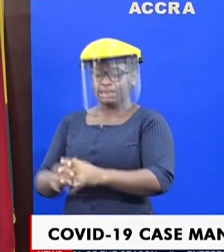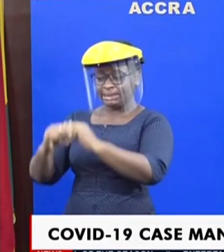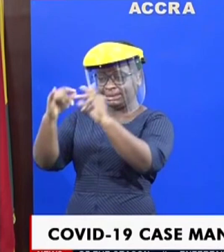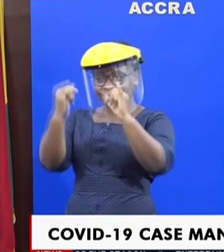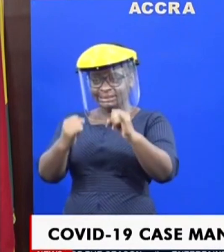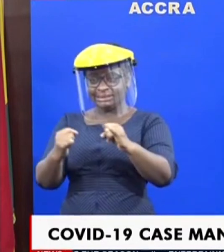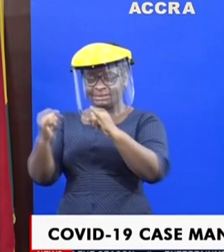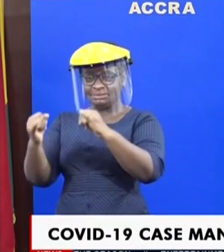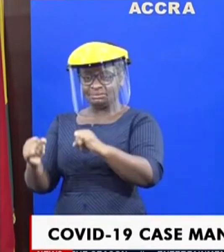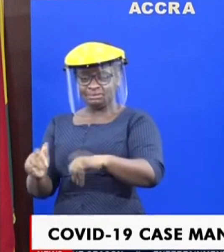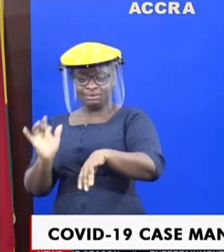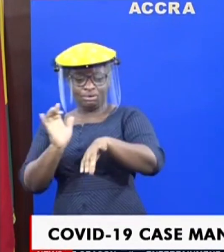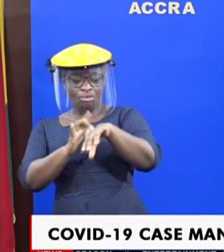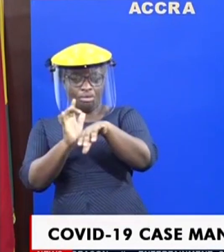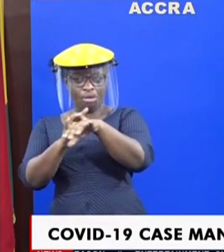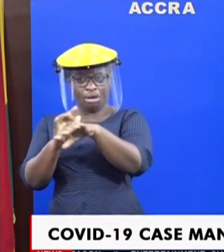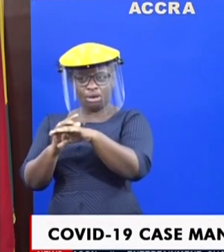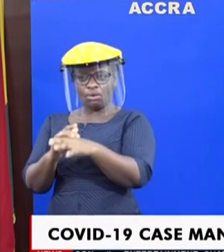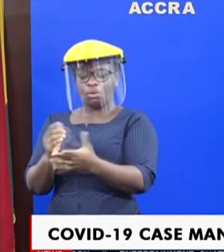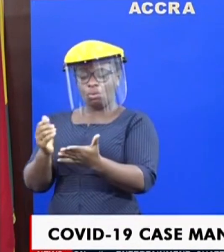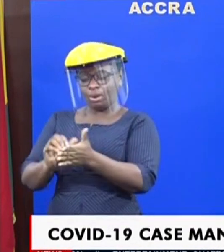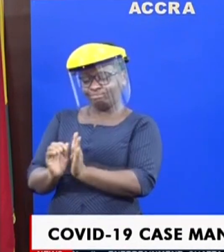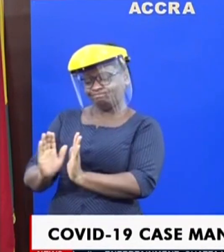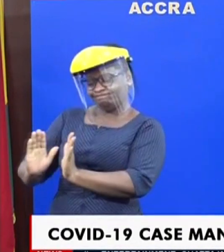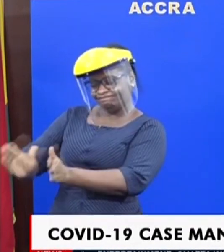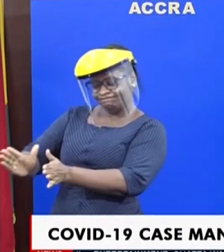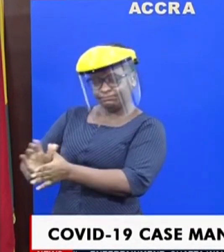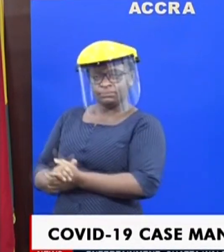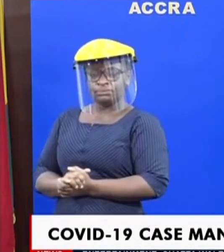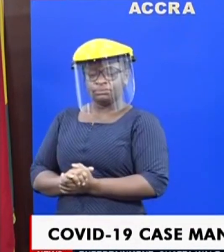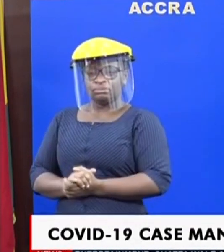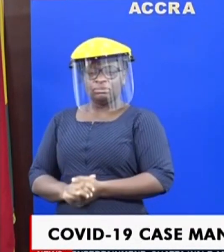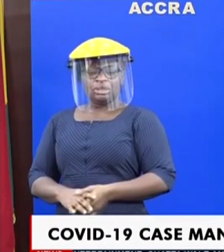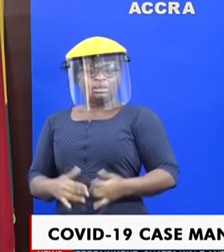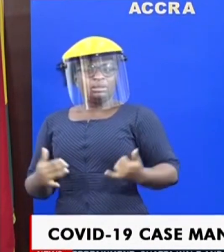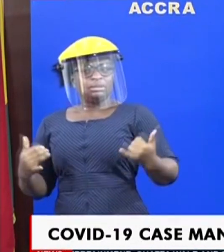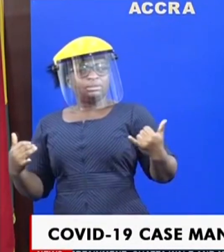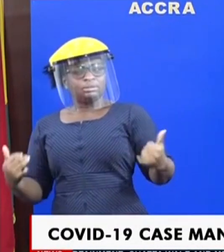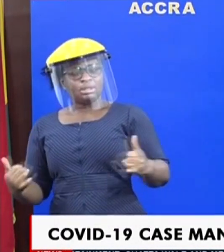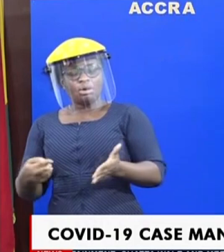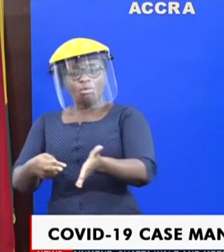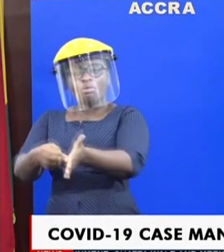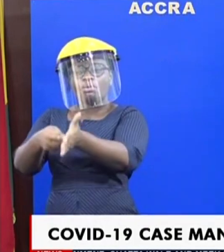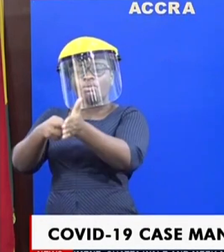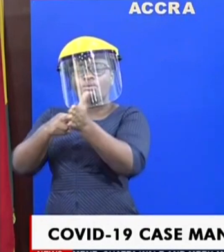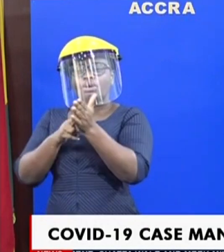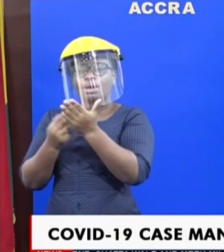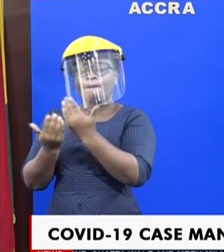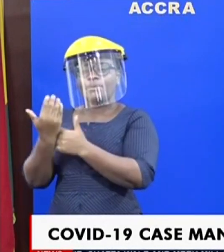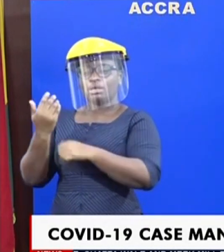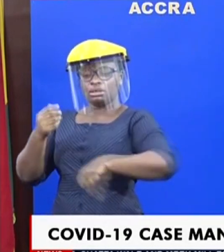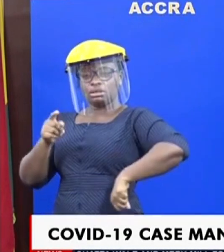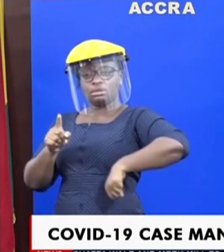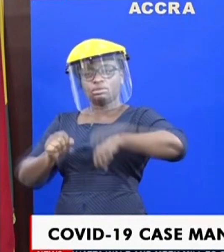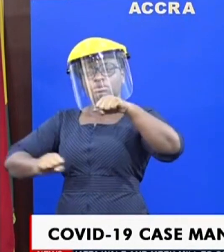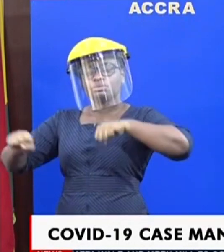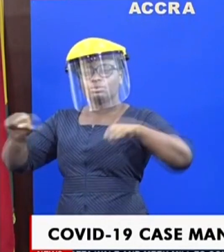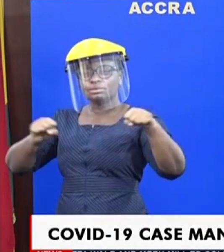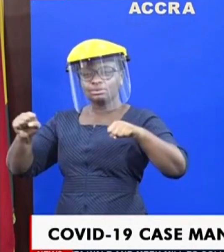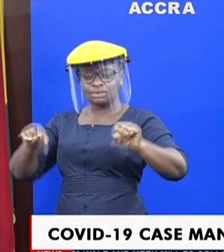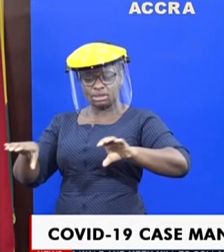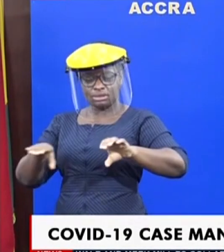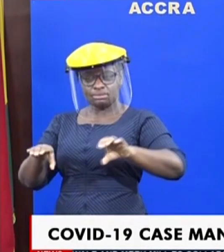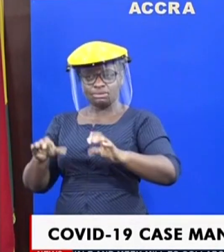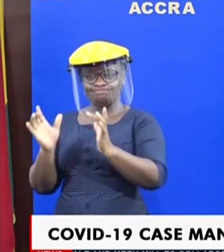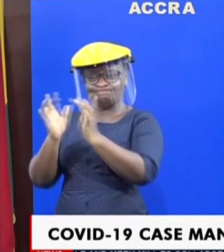individual non-contact sports were exempted. Now, a request has been made by the sporting authorities upon